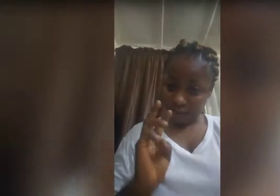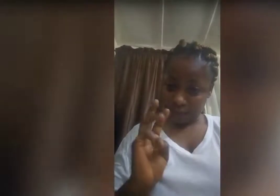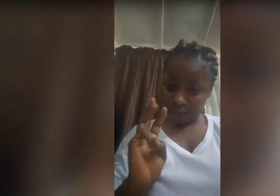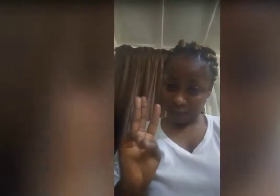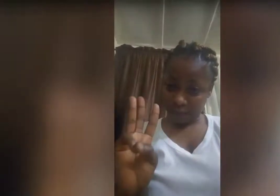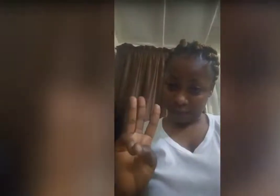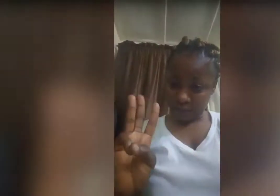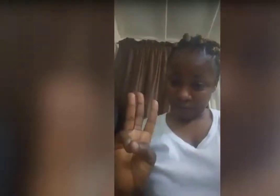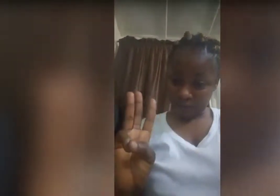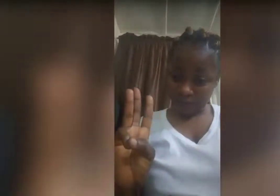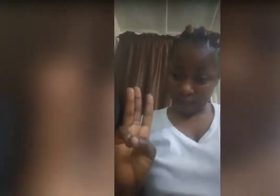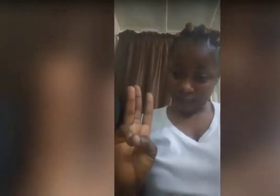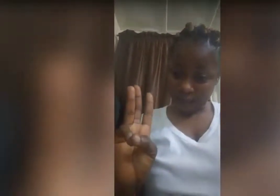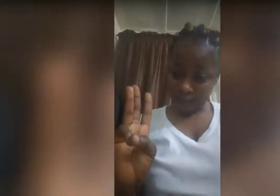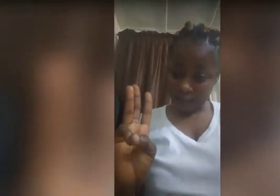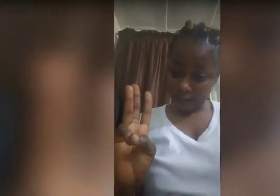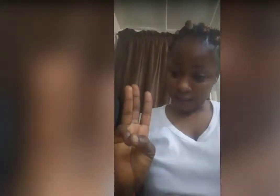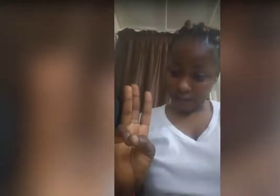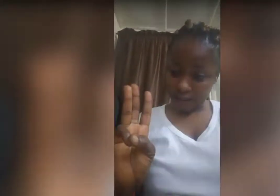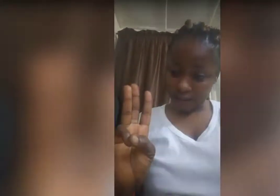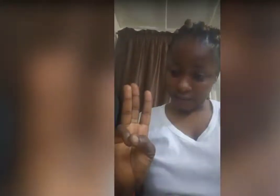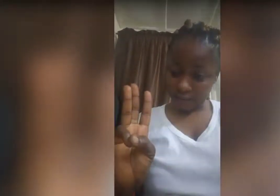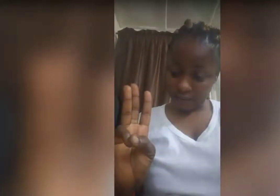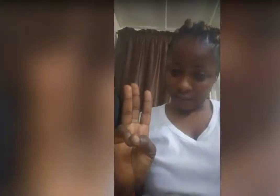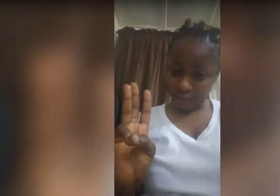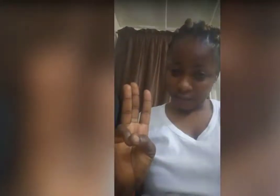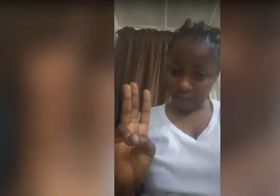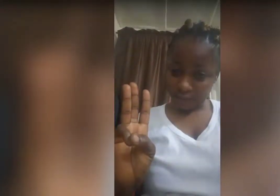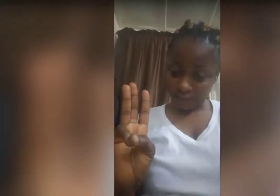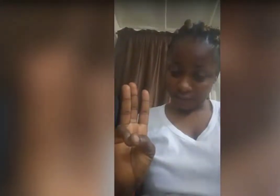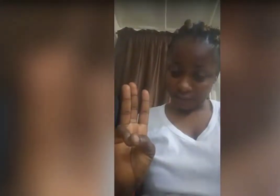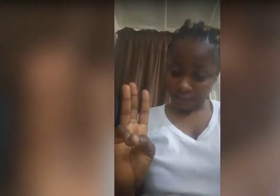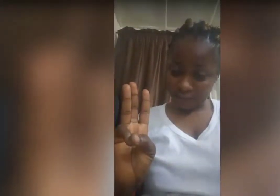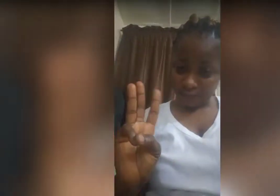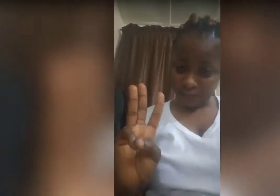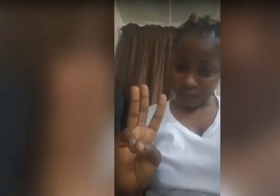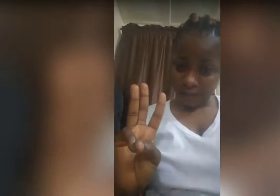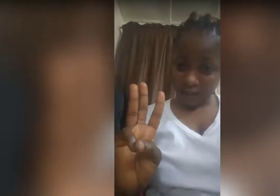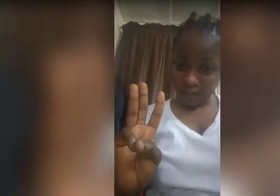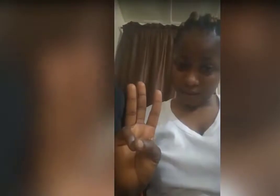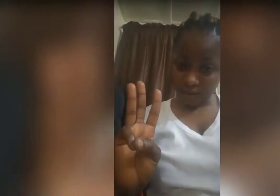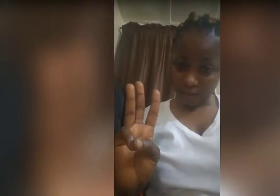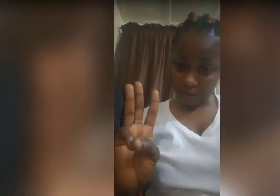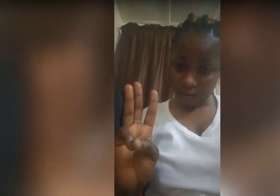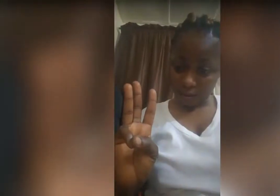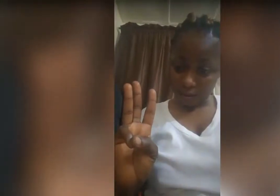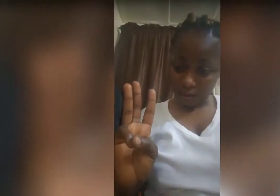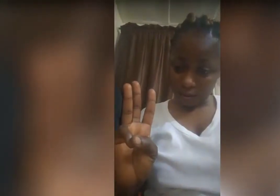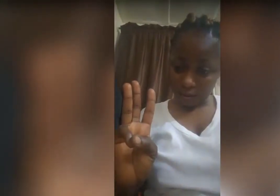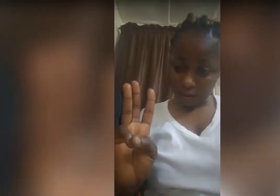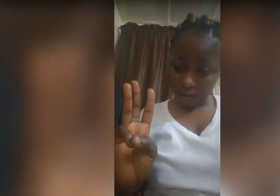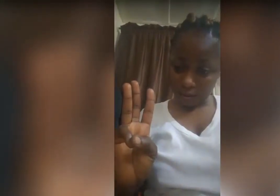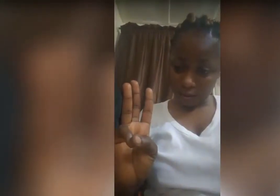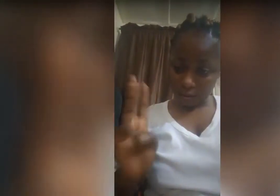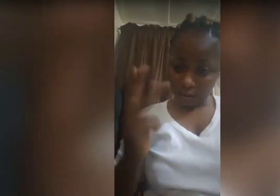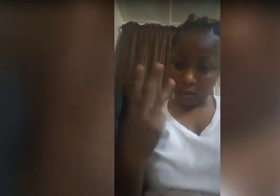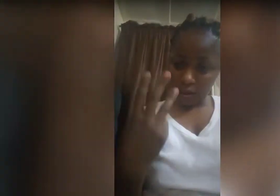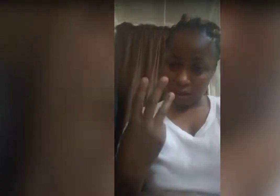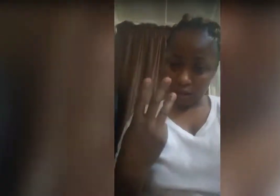16. 16. Can Okay. you? Ava, I'll have you to rub your thumb and that little